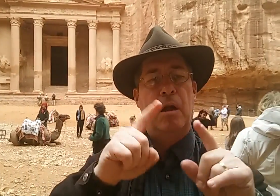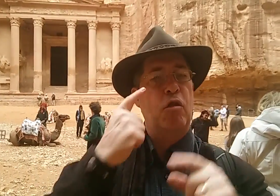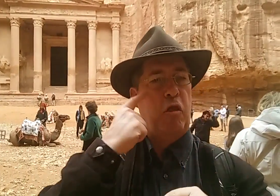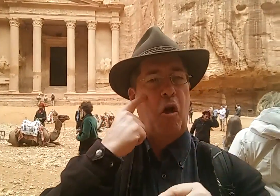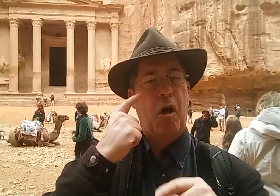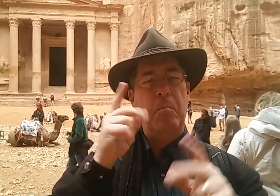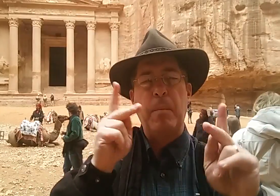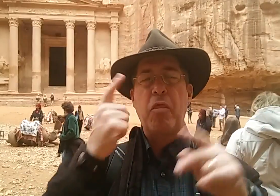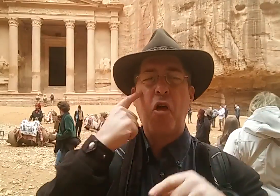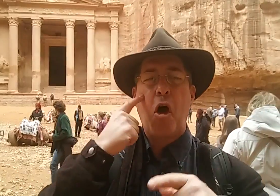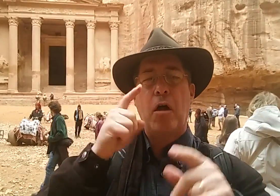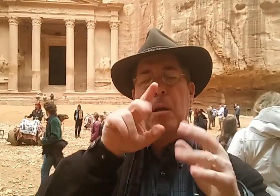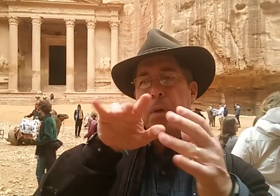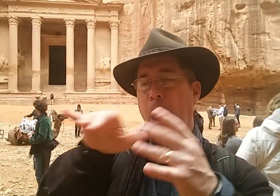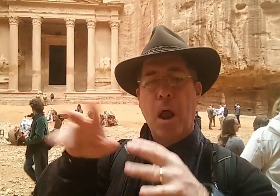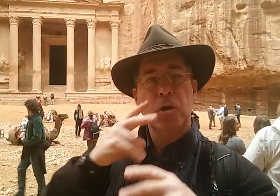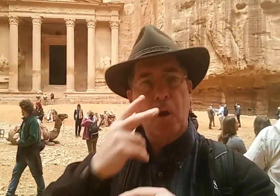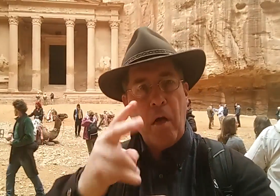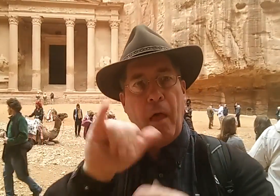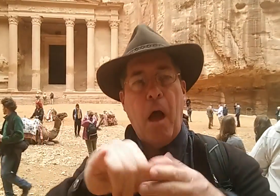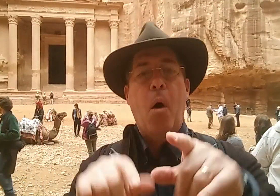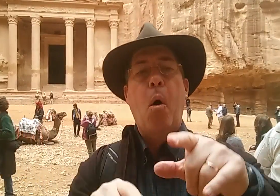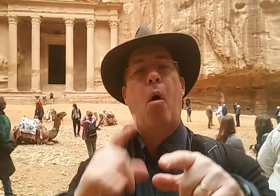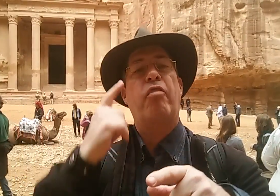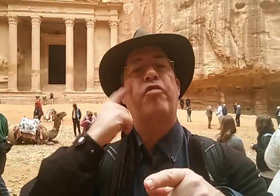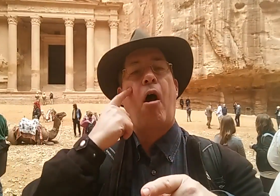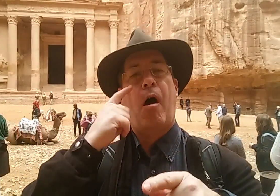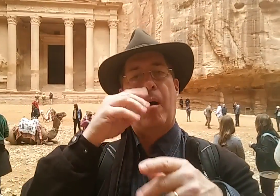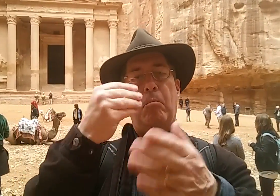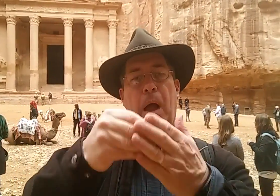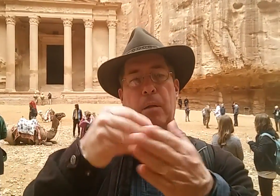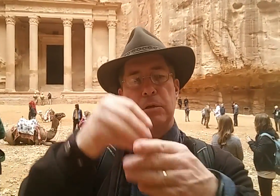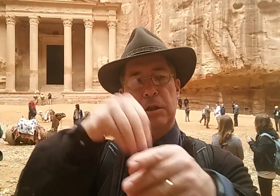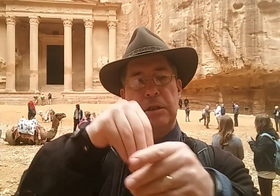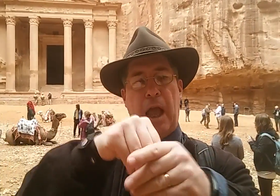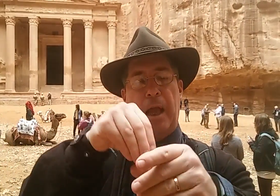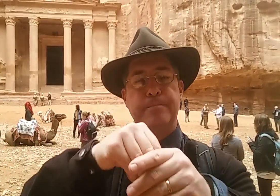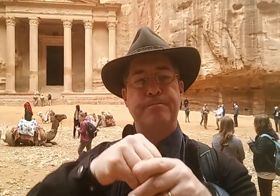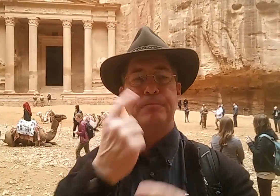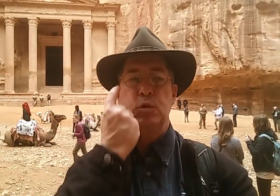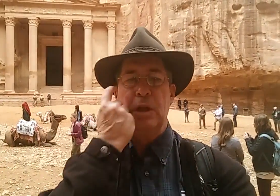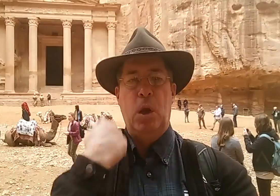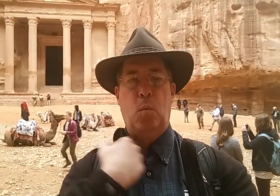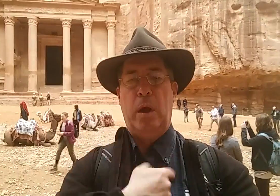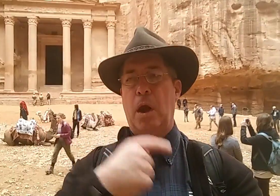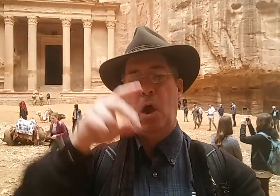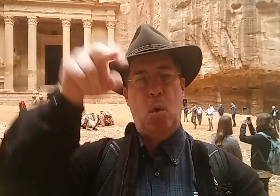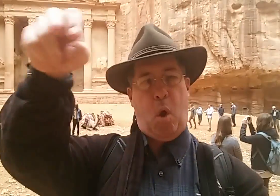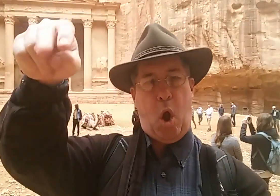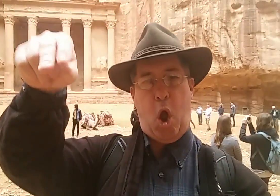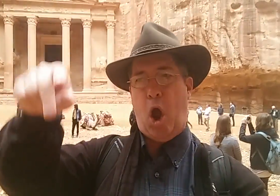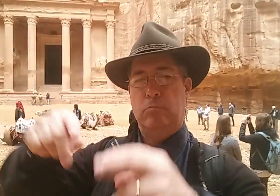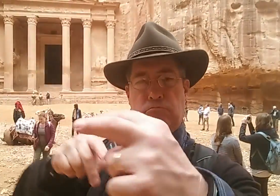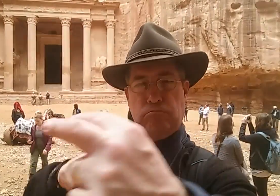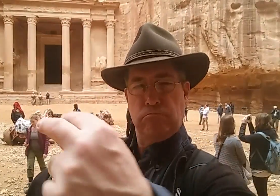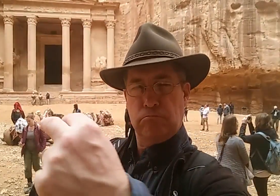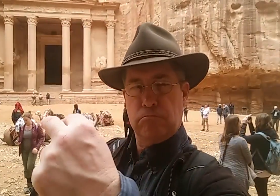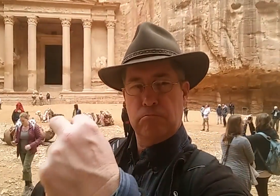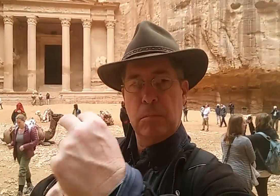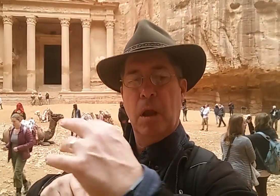kept inside, but people said, oh, that looks like a treasury. That looks like it would be an expensive place. But so as we're walking down, you